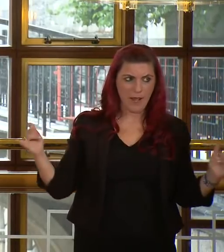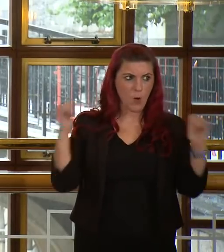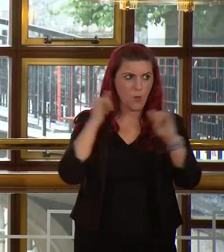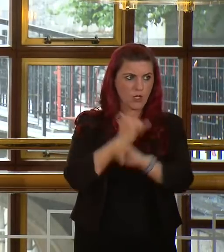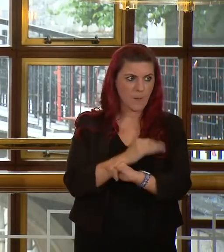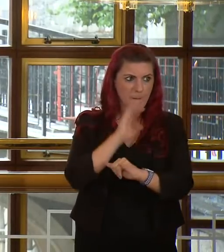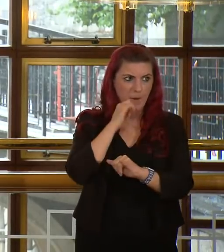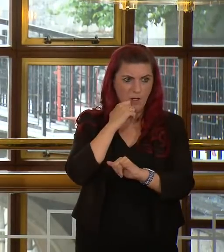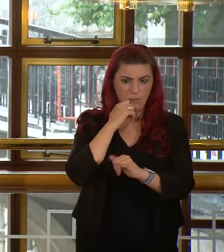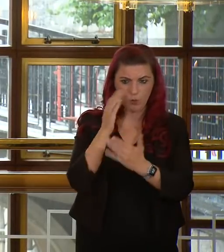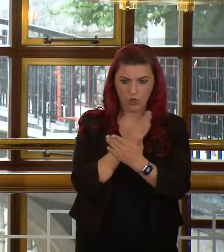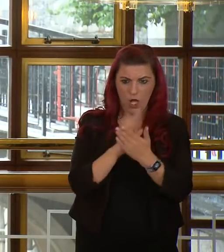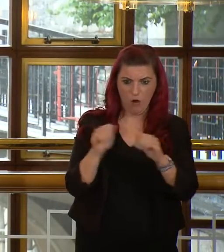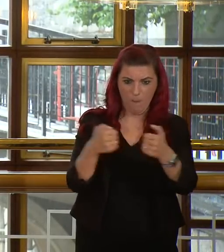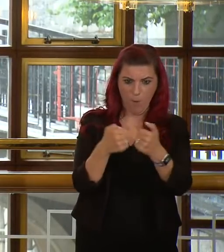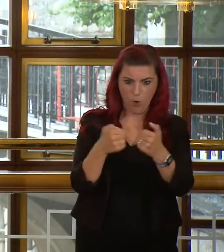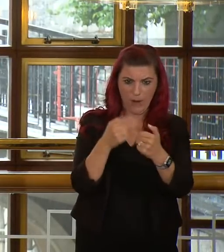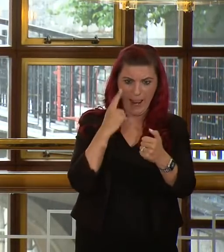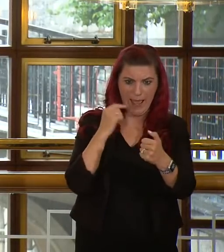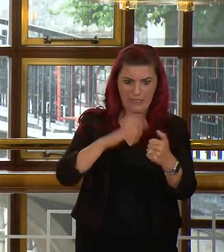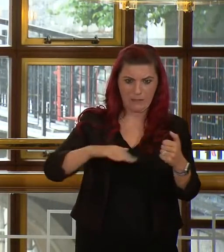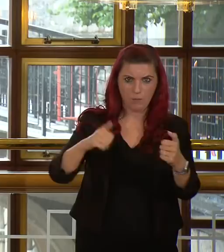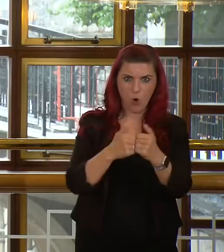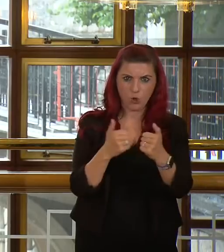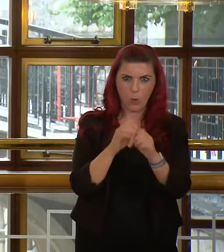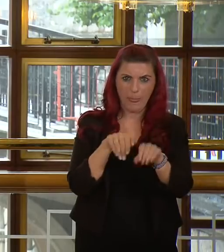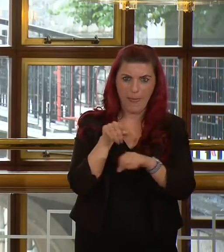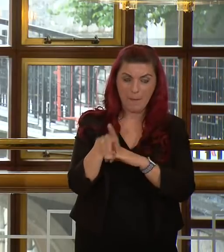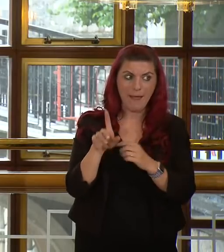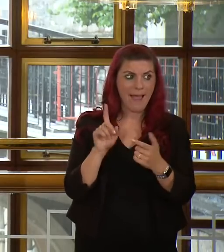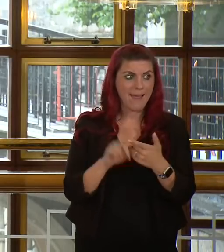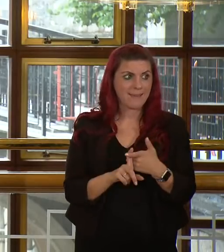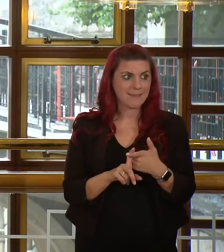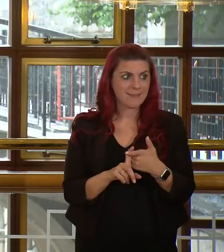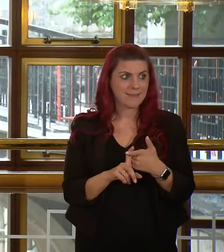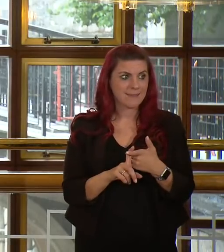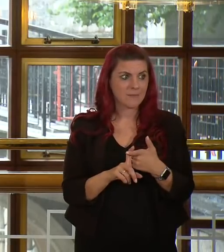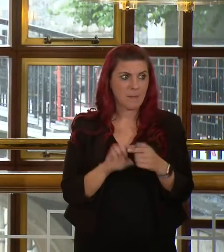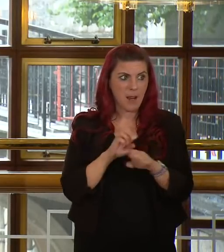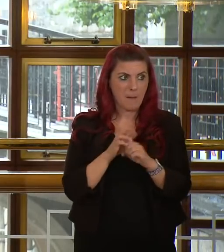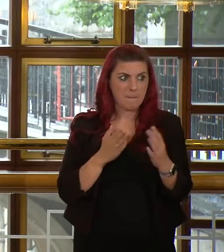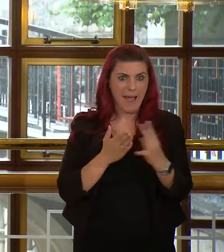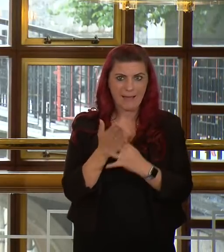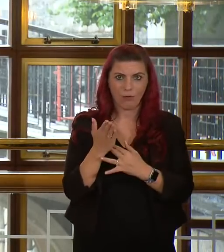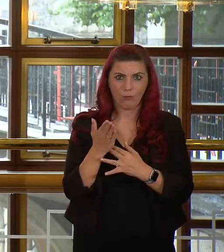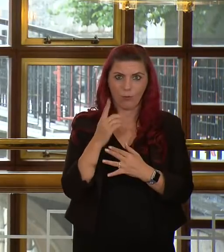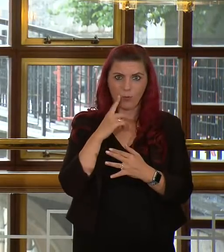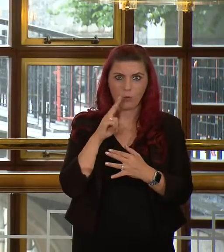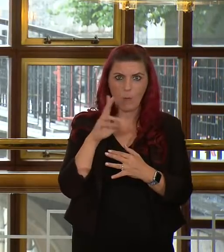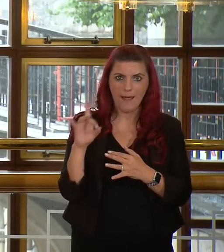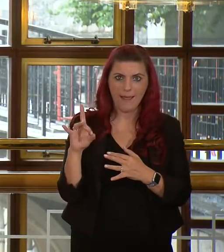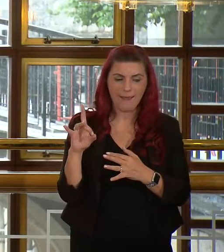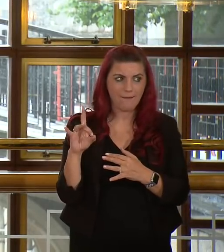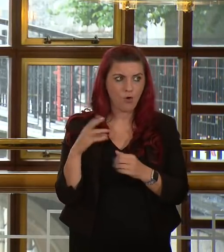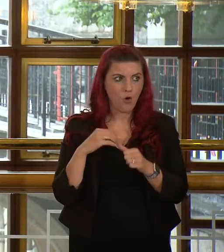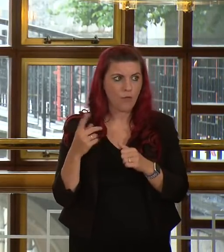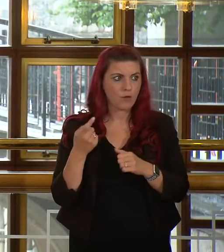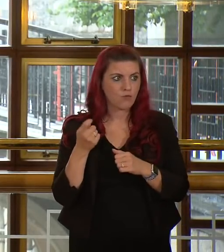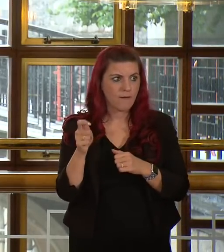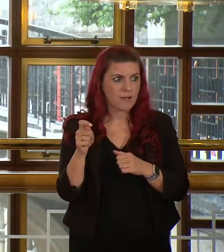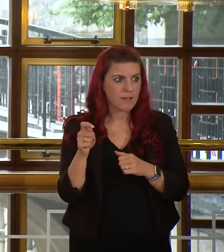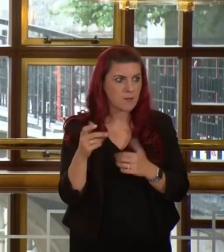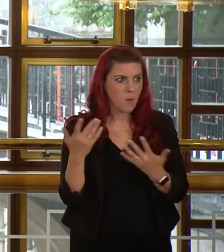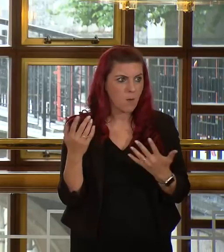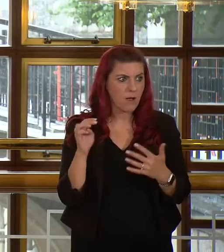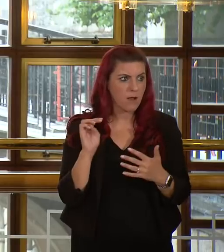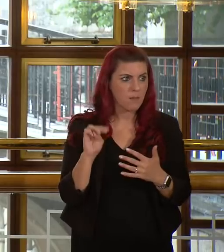we share a border with them, would it be practical to not allow people from the UK to come here? And how stable do you think this next government can be, given the deep divisions